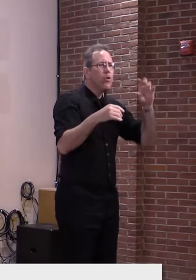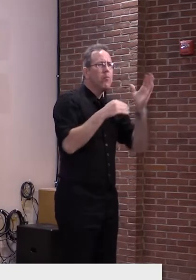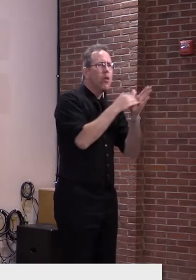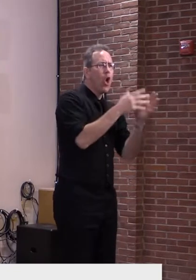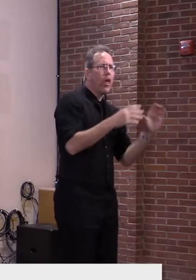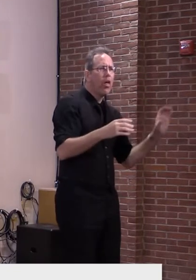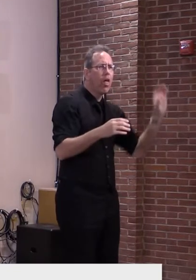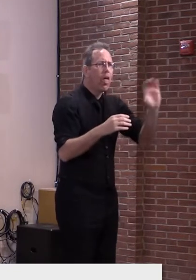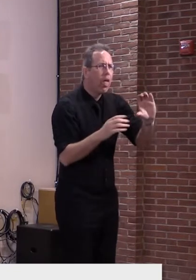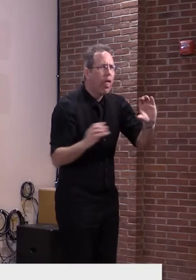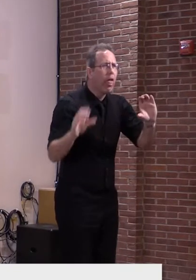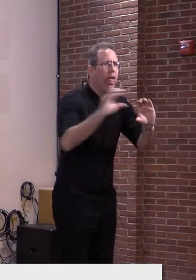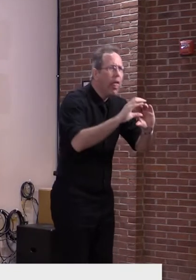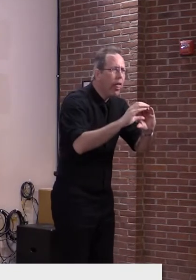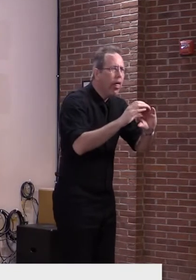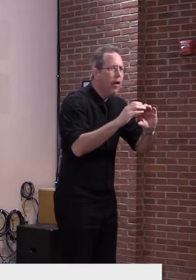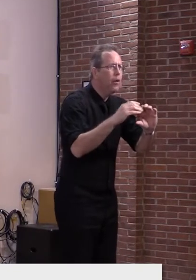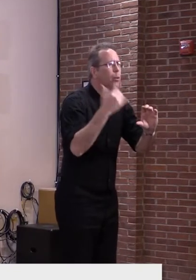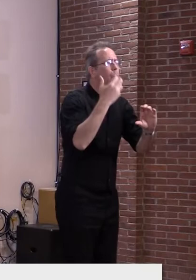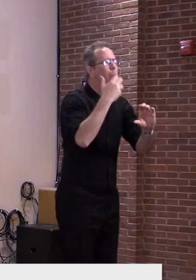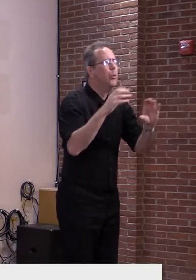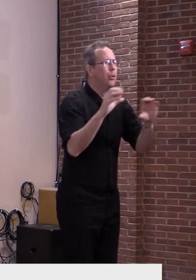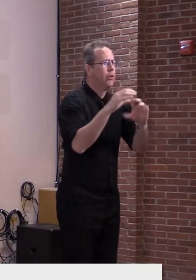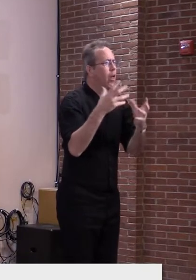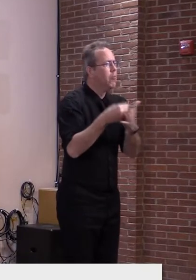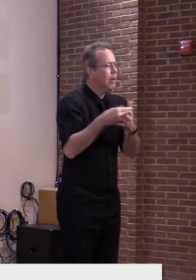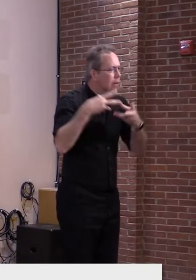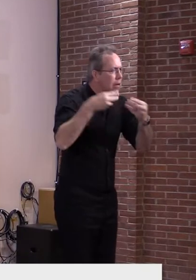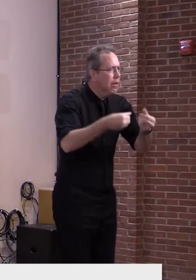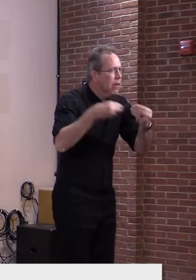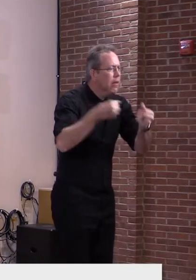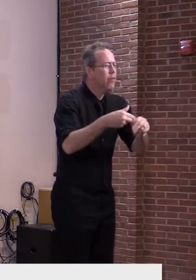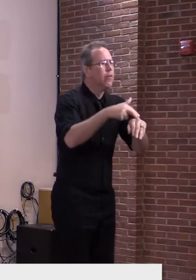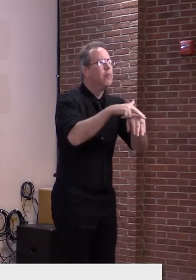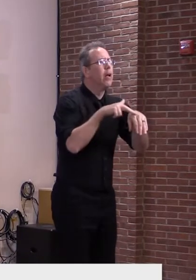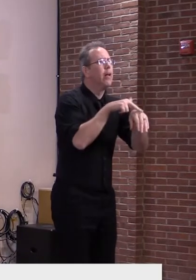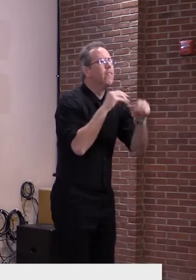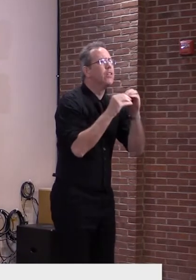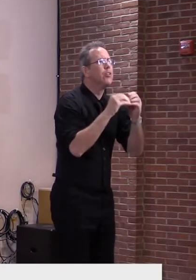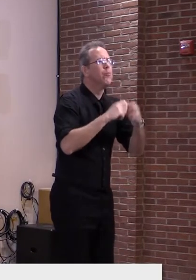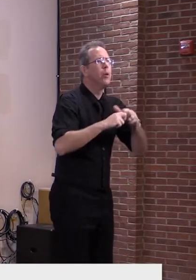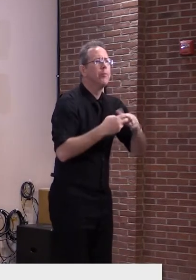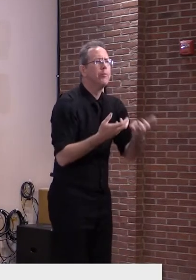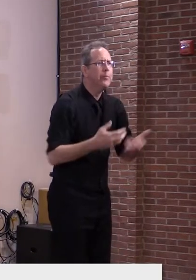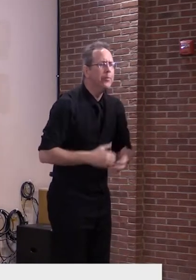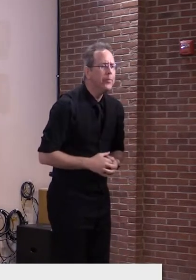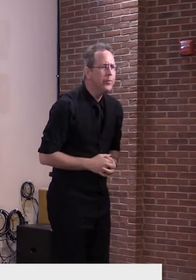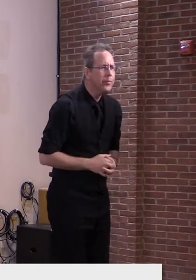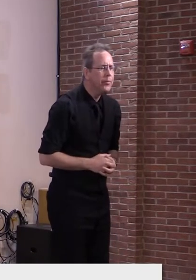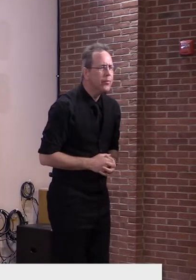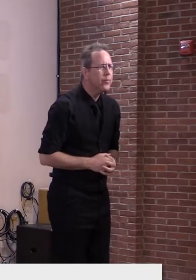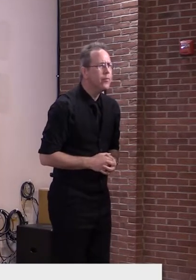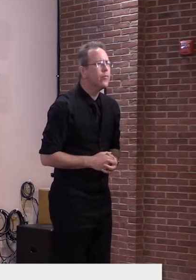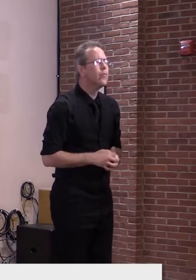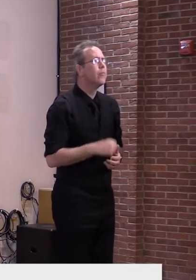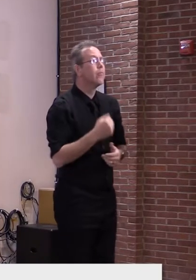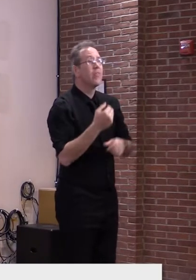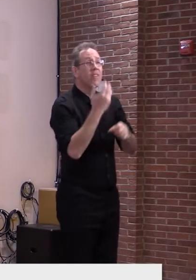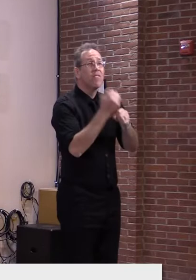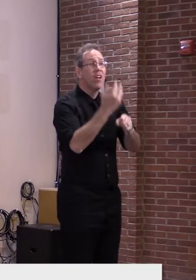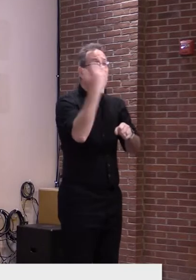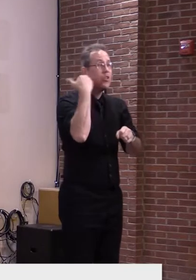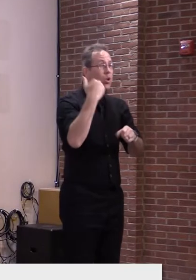budget. As an aside, 5 years ago, when I first became governor, that payment was just